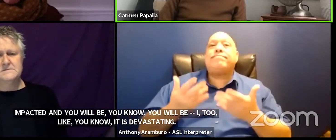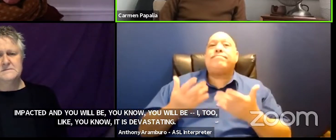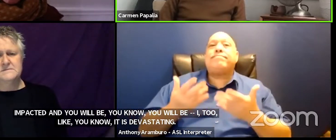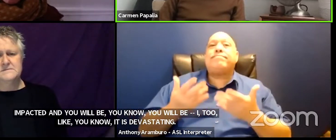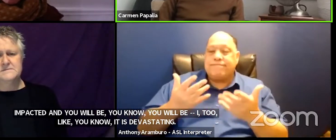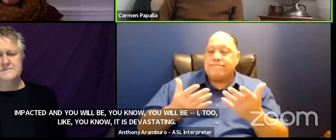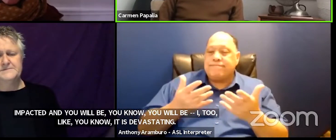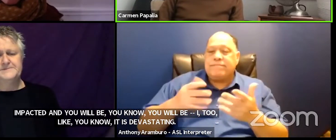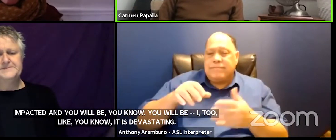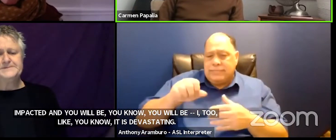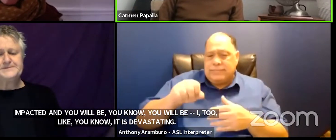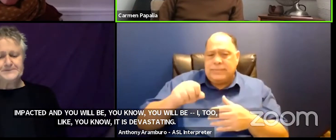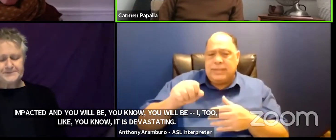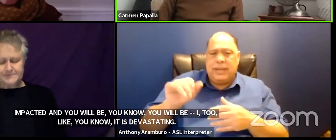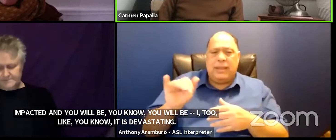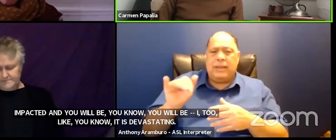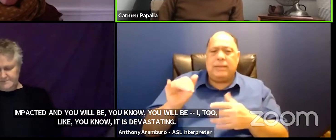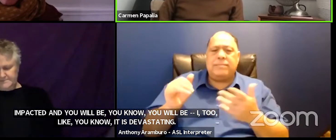yeah, like